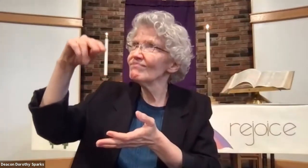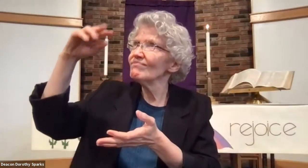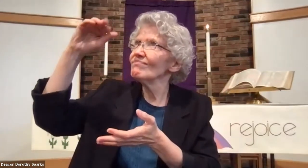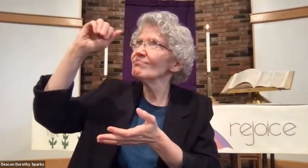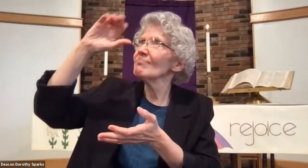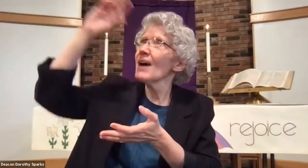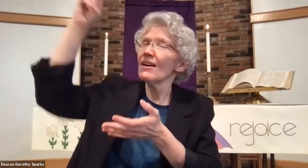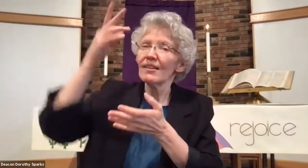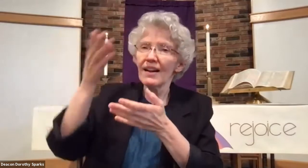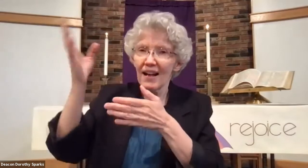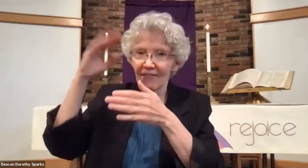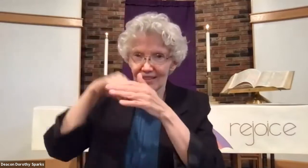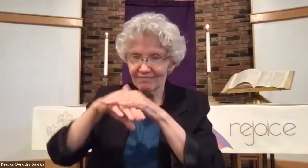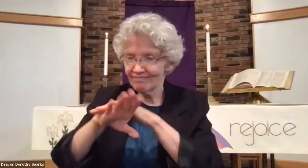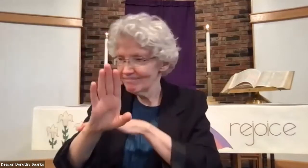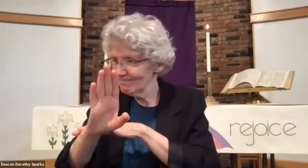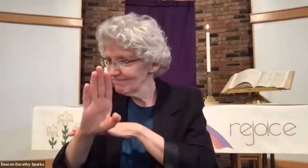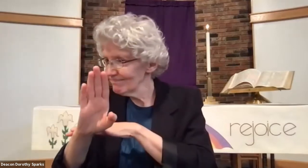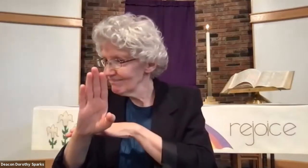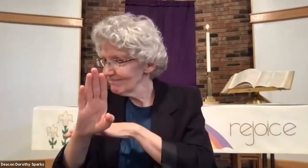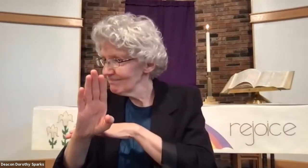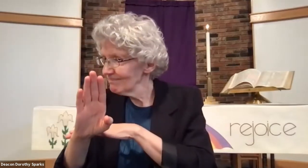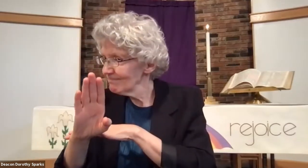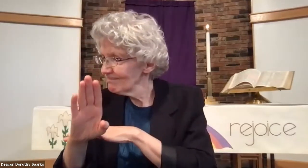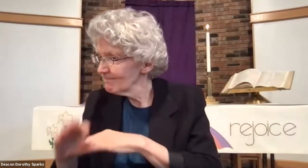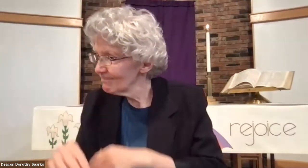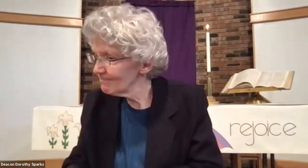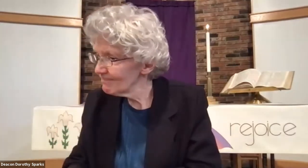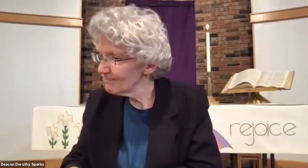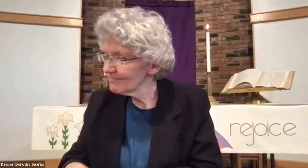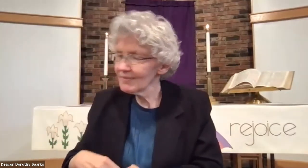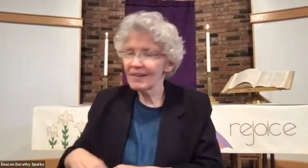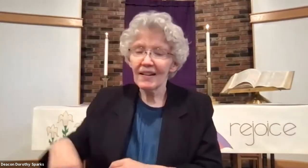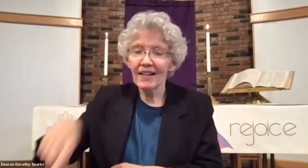As he was doing this, he left and was taken up to heaven.